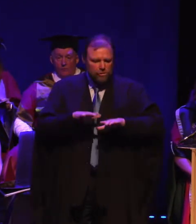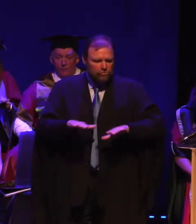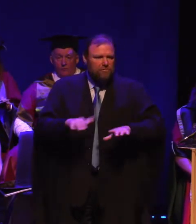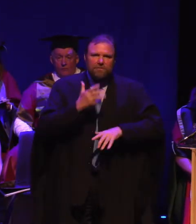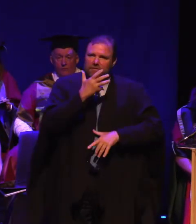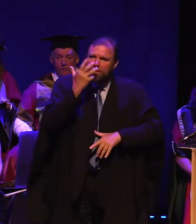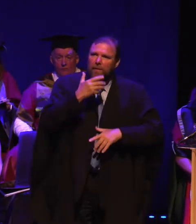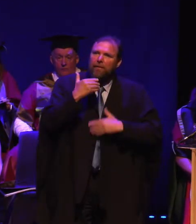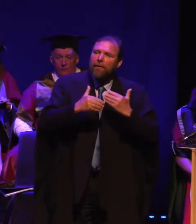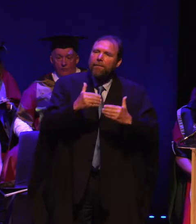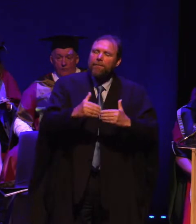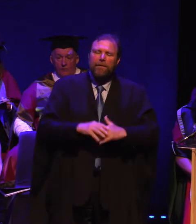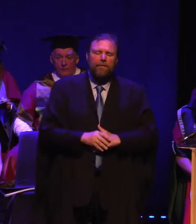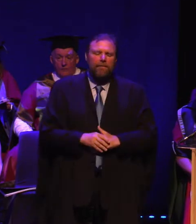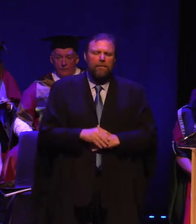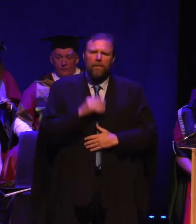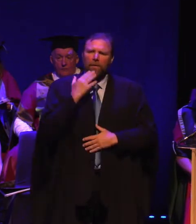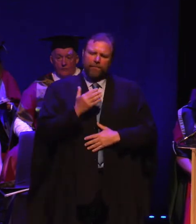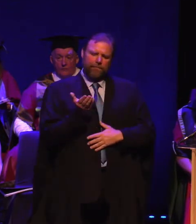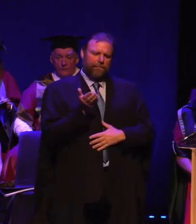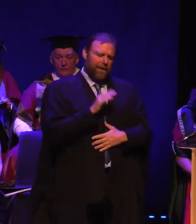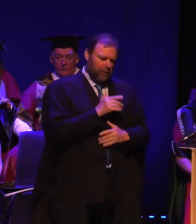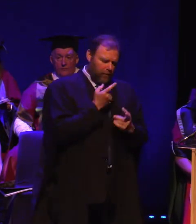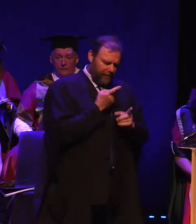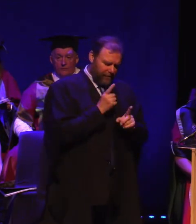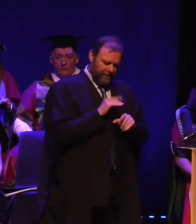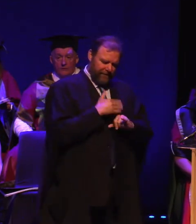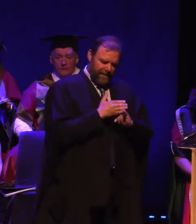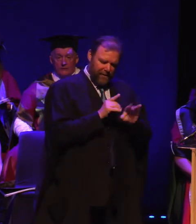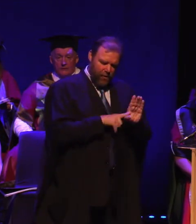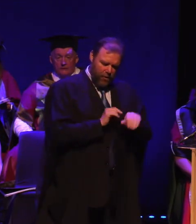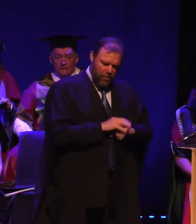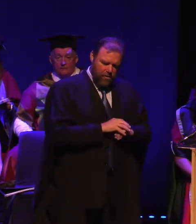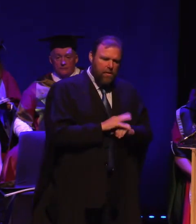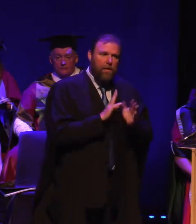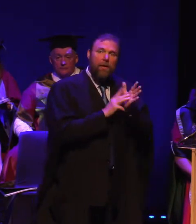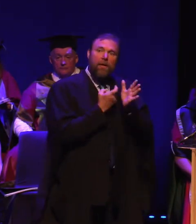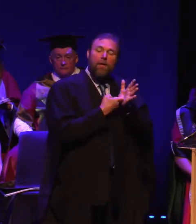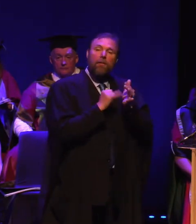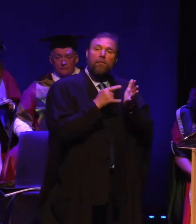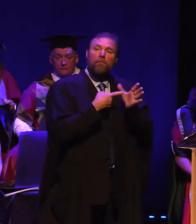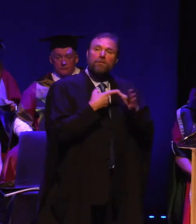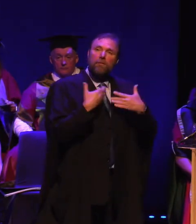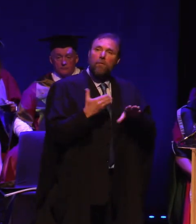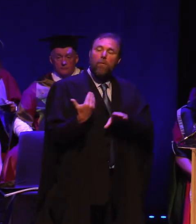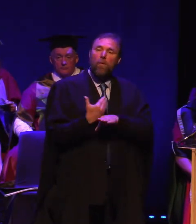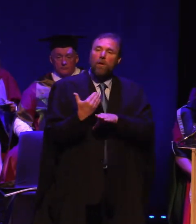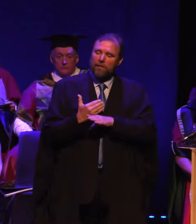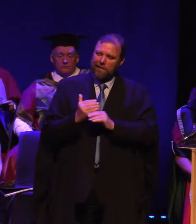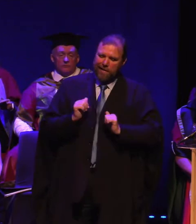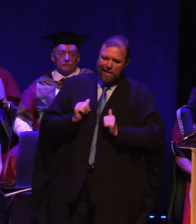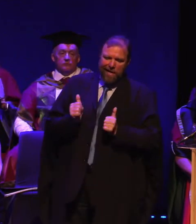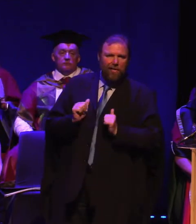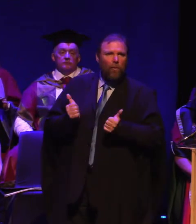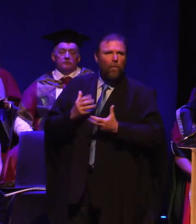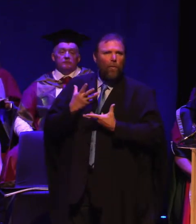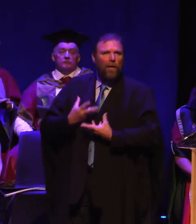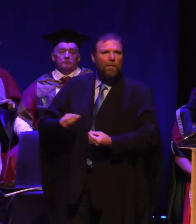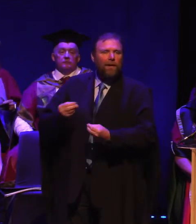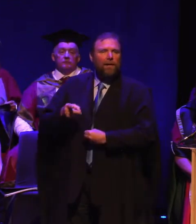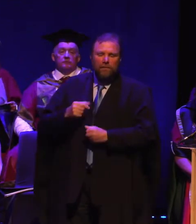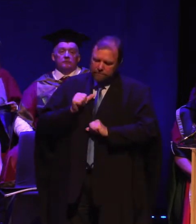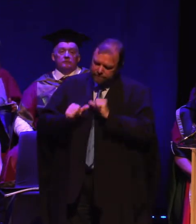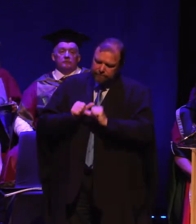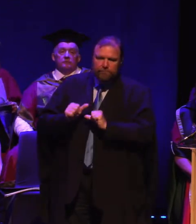camps. On her return to university in her final year, Marissa was working as a health and wellbeing coach, helping support people to reduce their risk